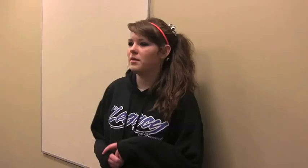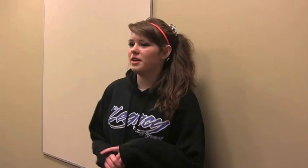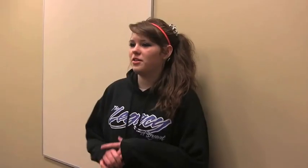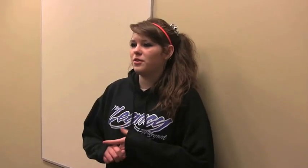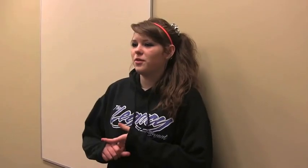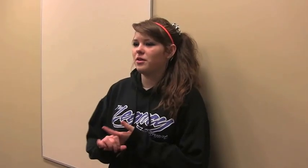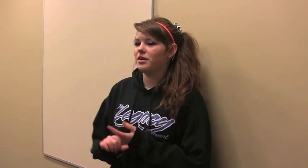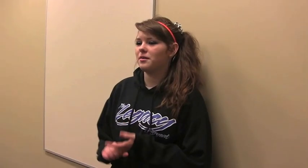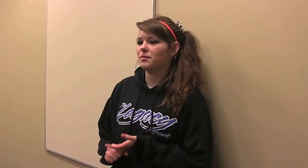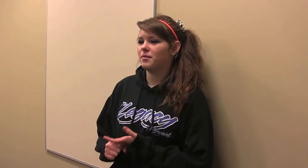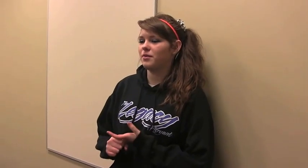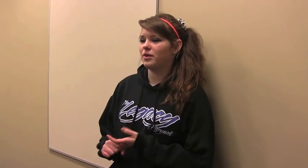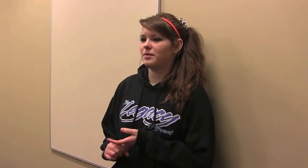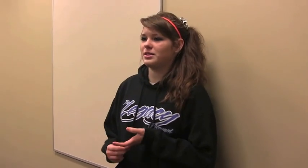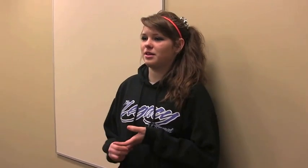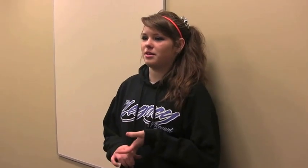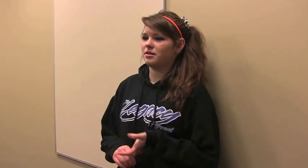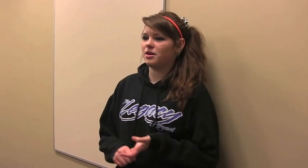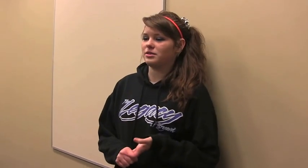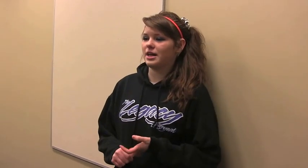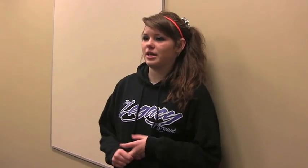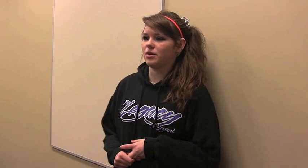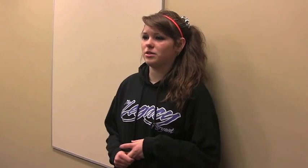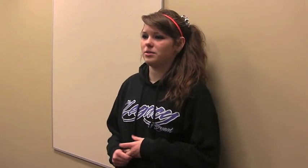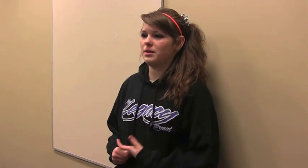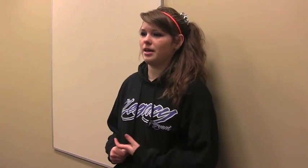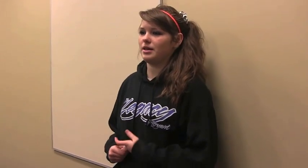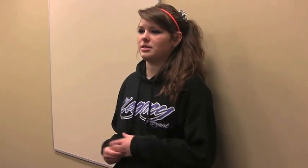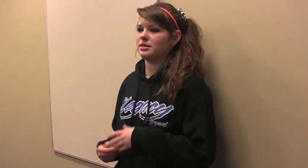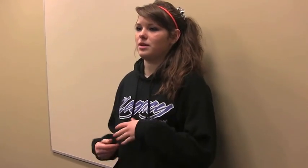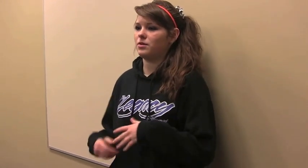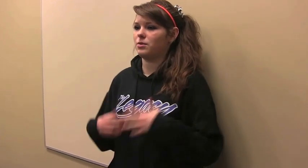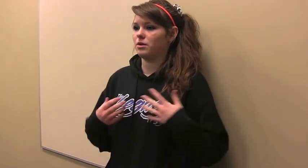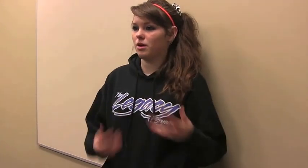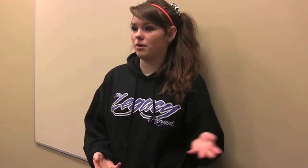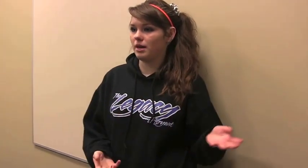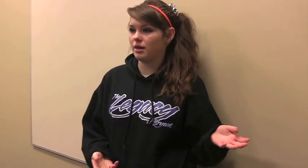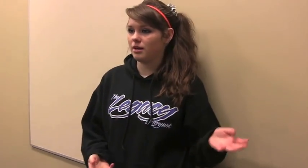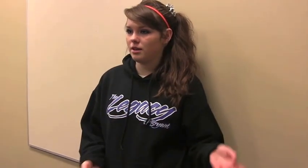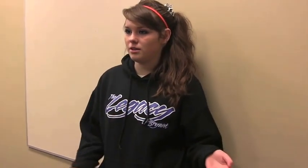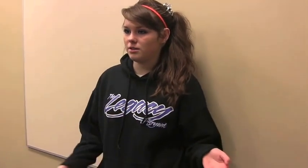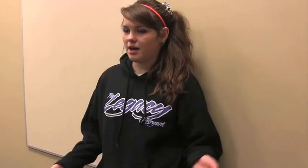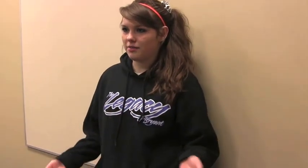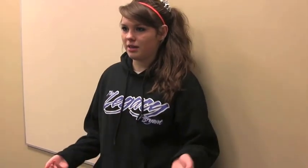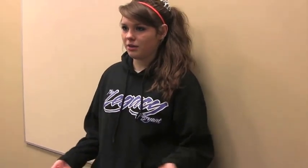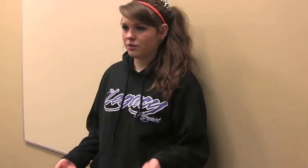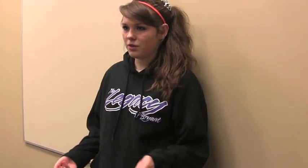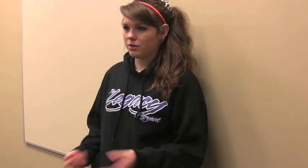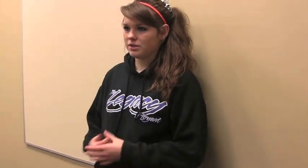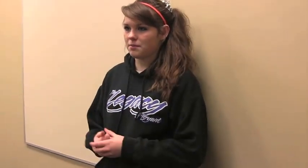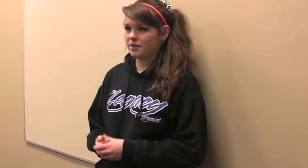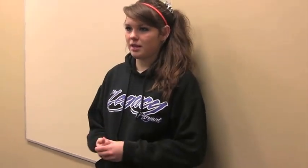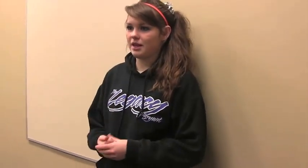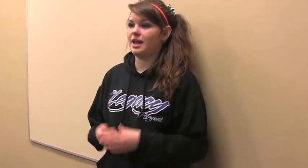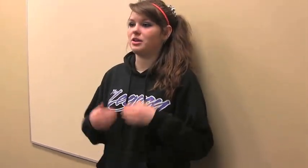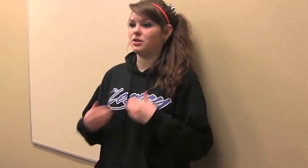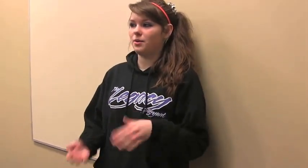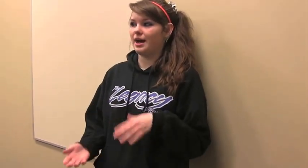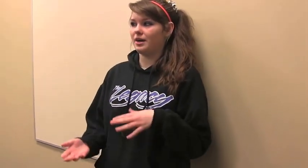It's useful for them to know sign language because if you were going to have an interview or something and you had on